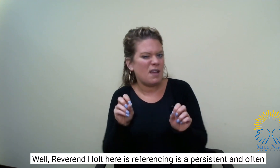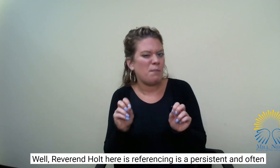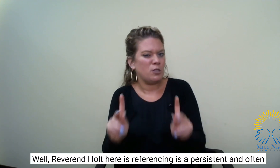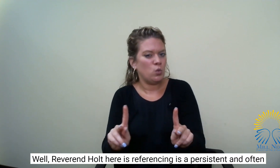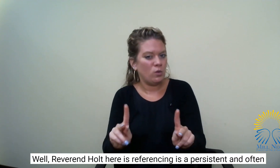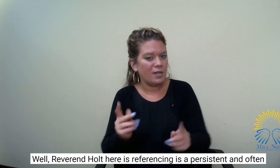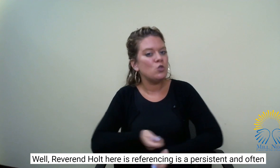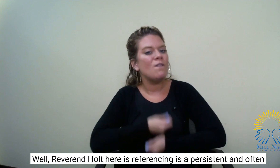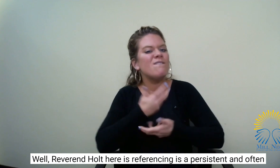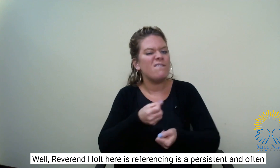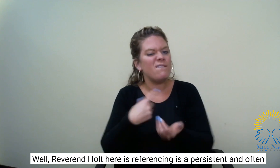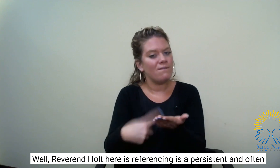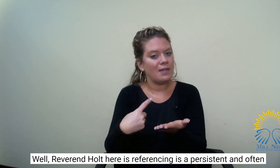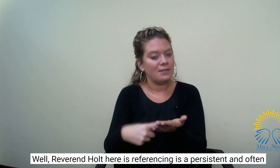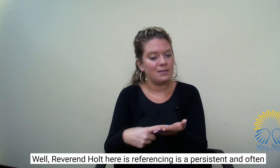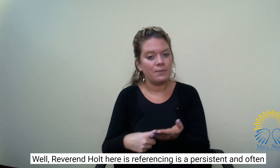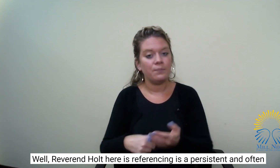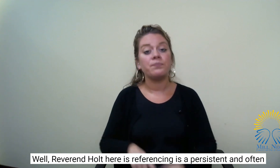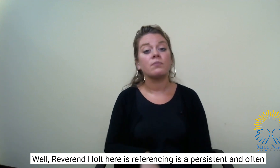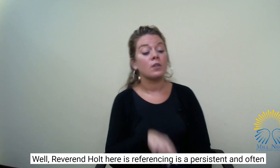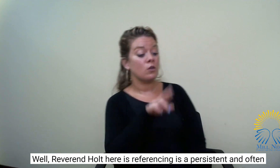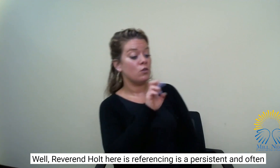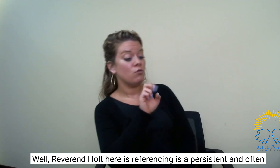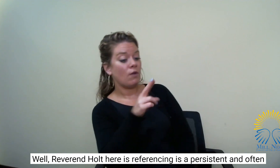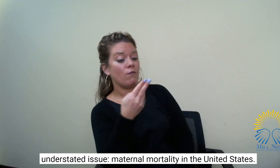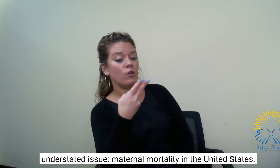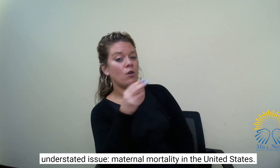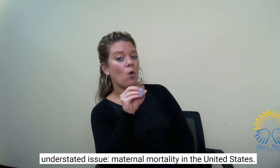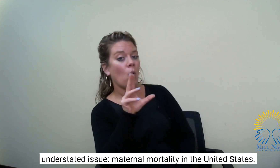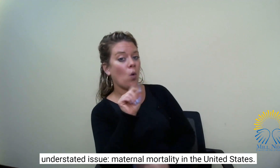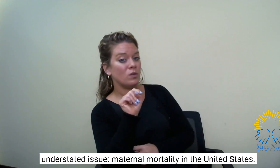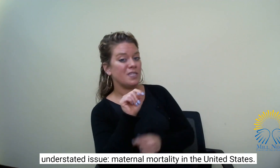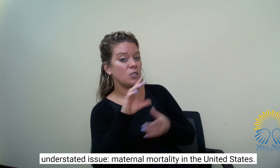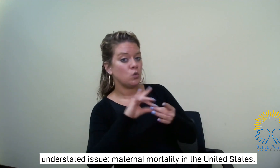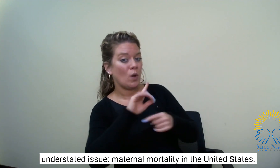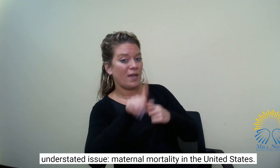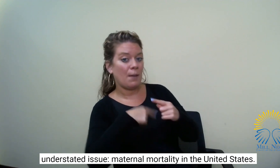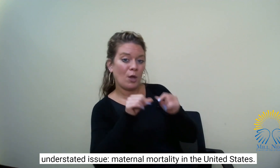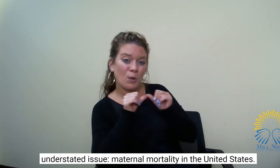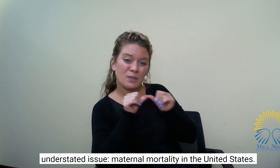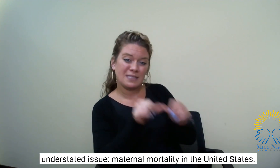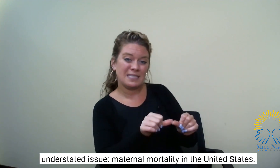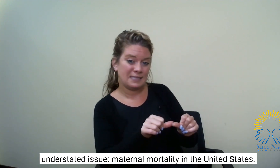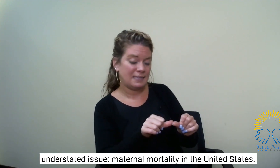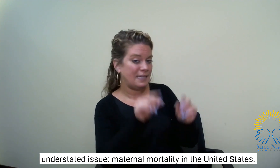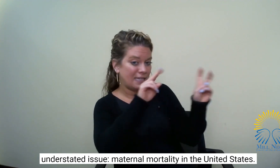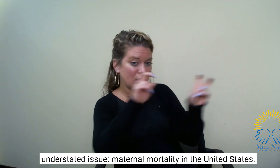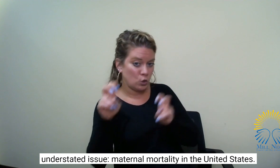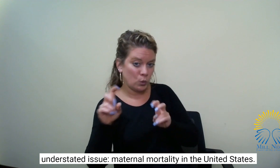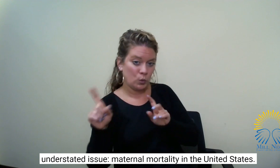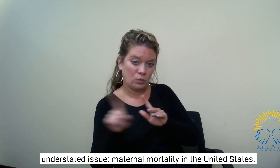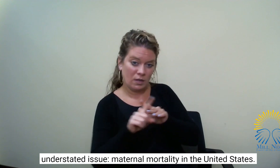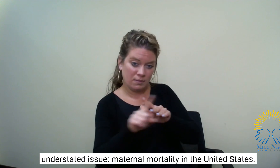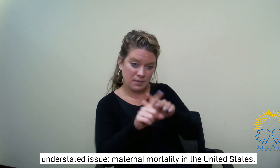here is referencing is a persistent and often understated issue: maternal mortality in the United